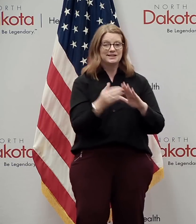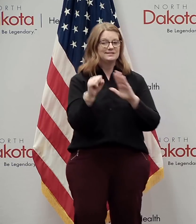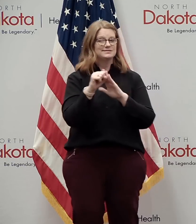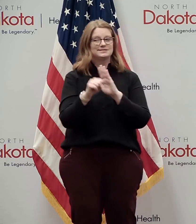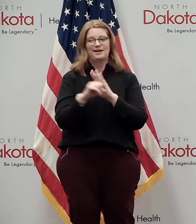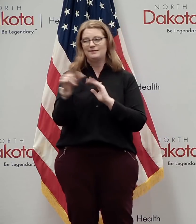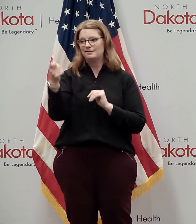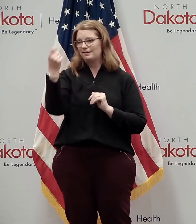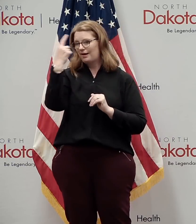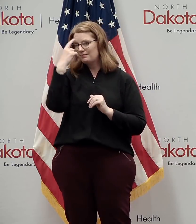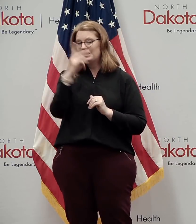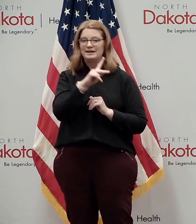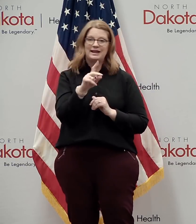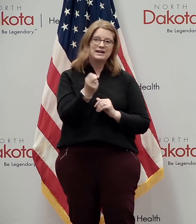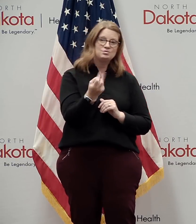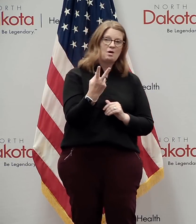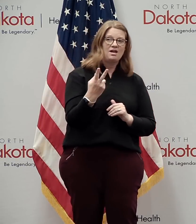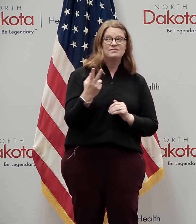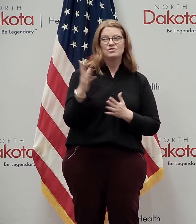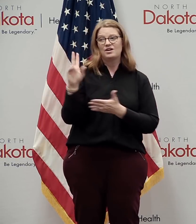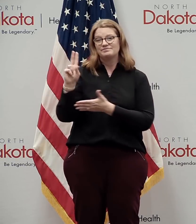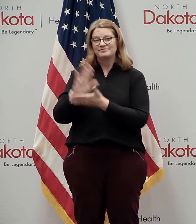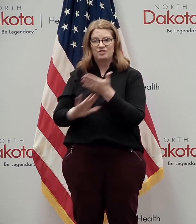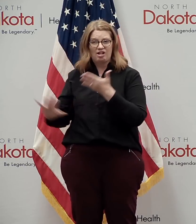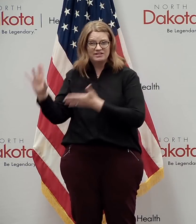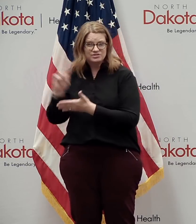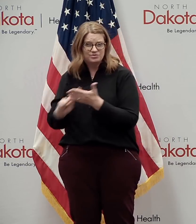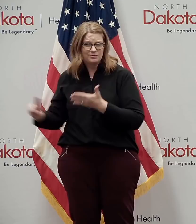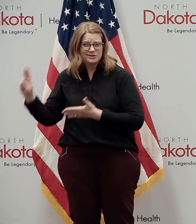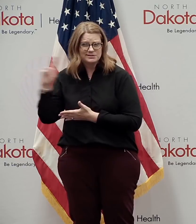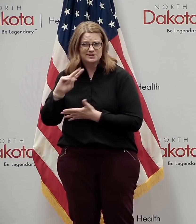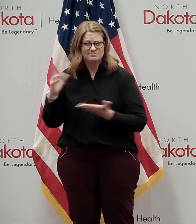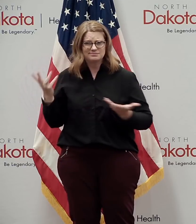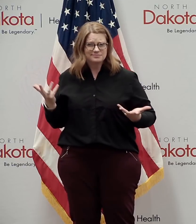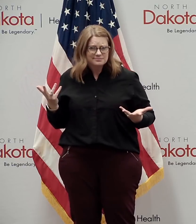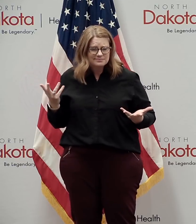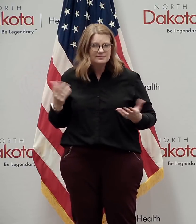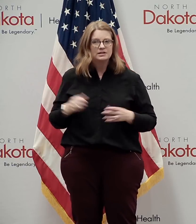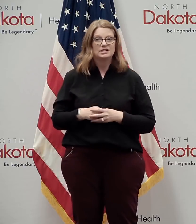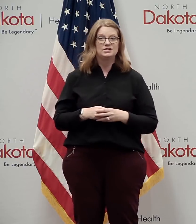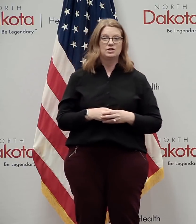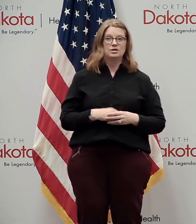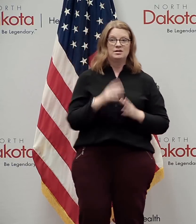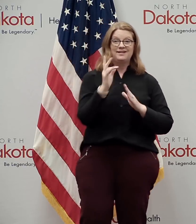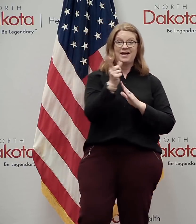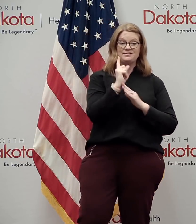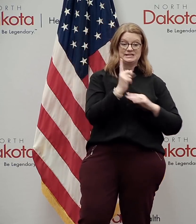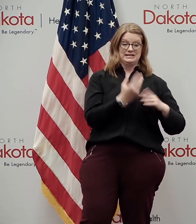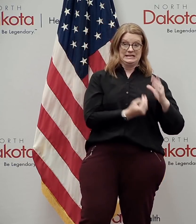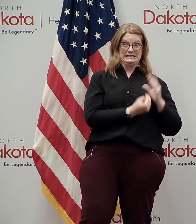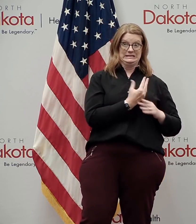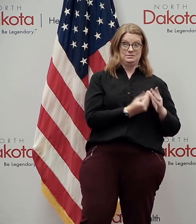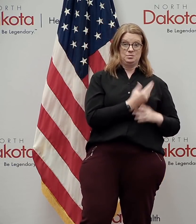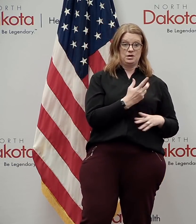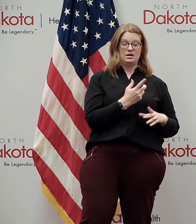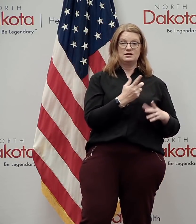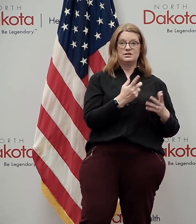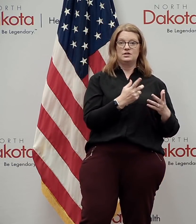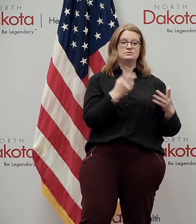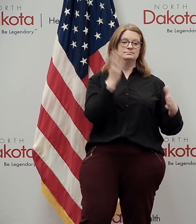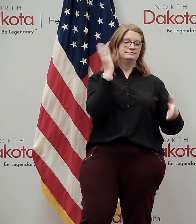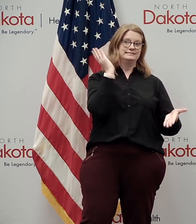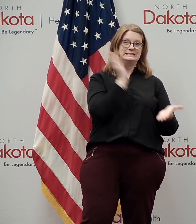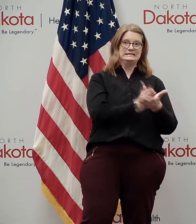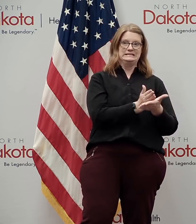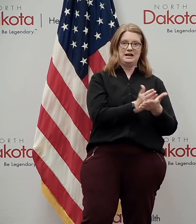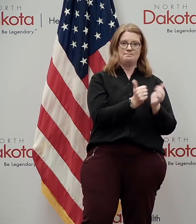government or K-12 or higher ed, rather than this spring when we were turning the light switch off and closing everything down, when we come